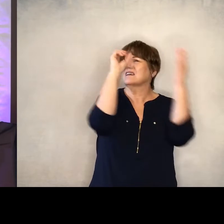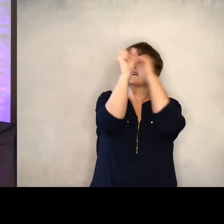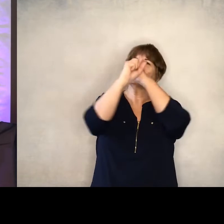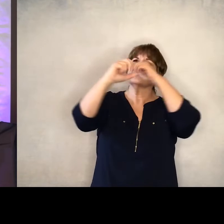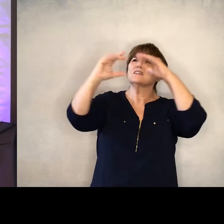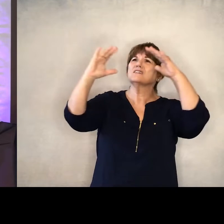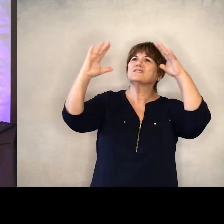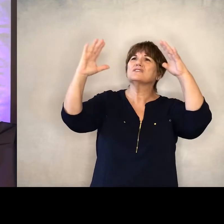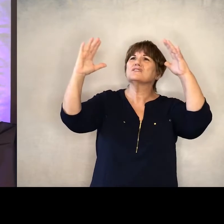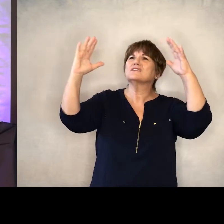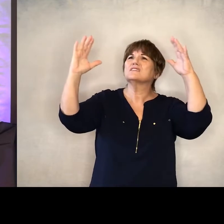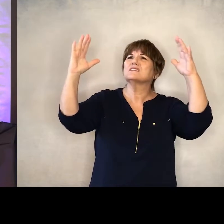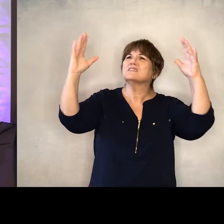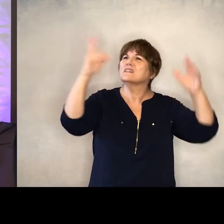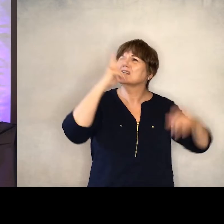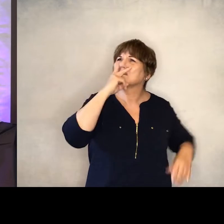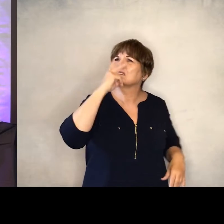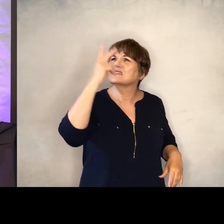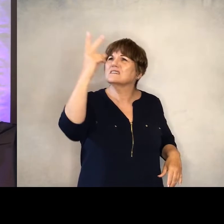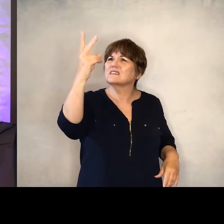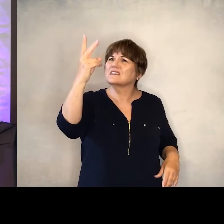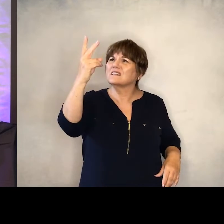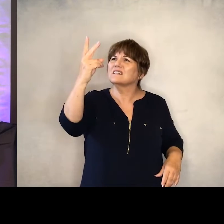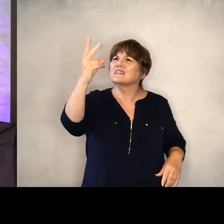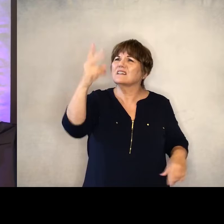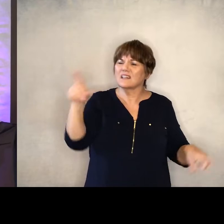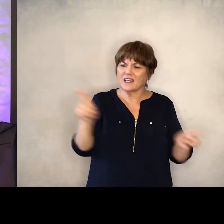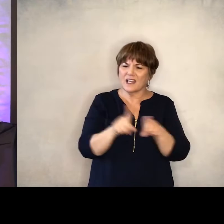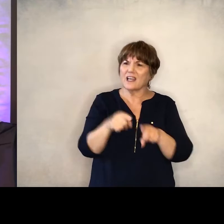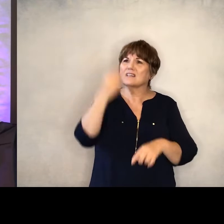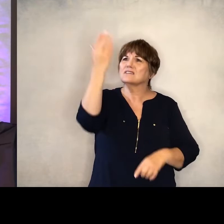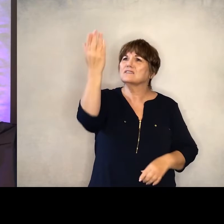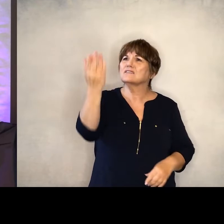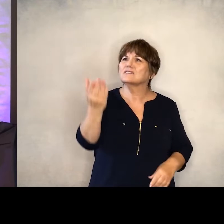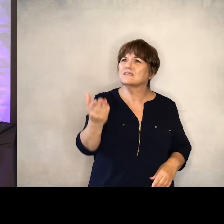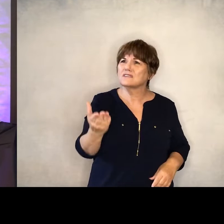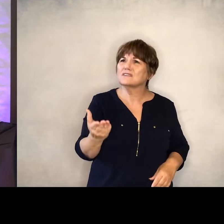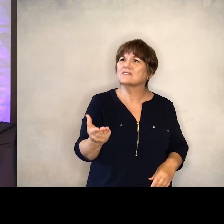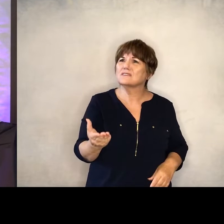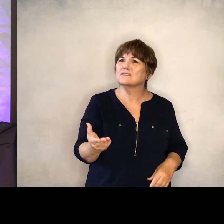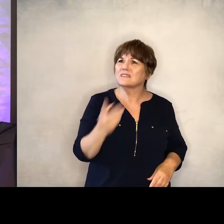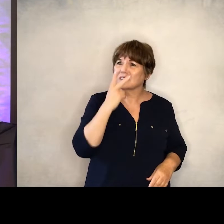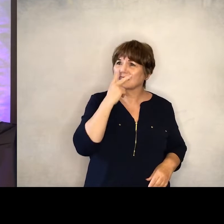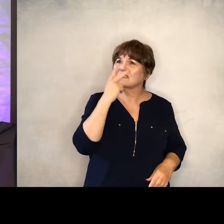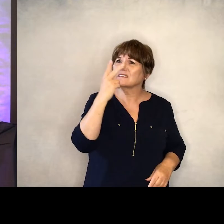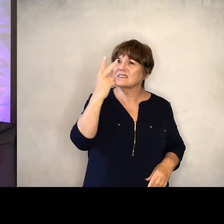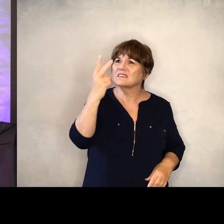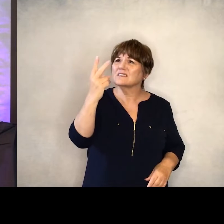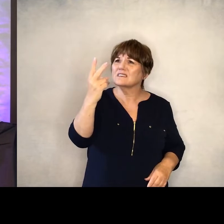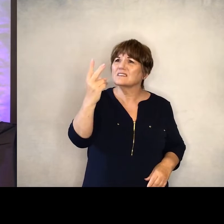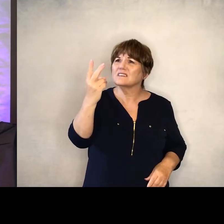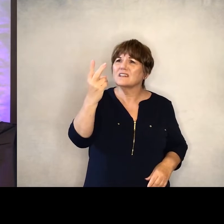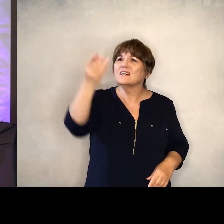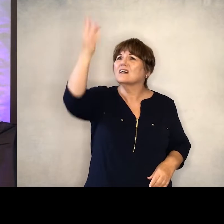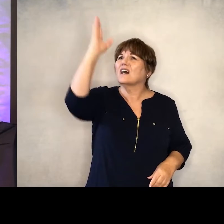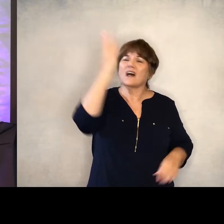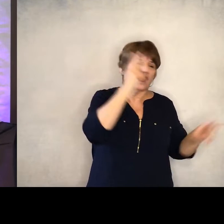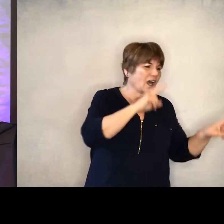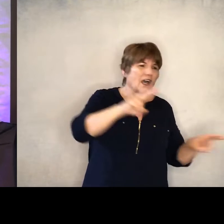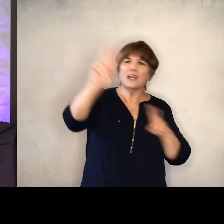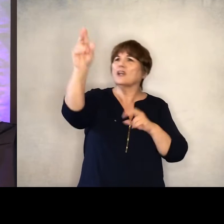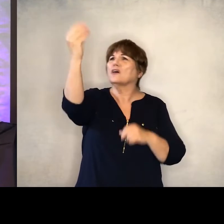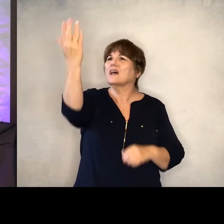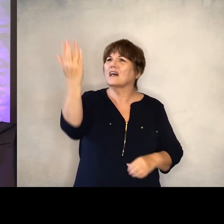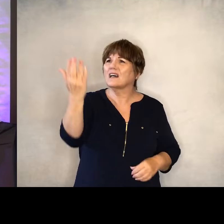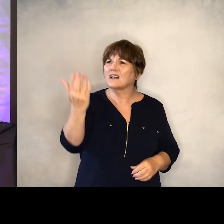to see things like you do. God, I look to you, you're